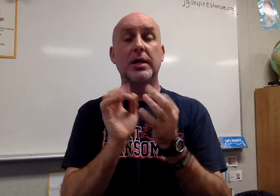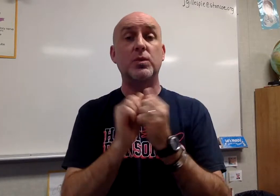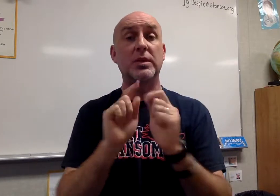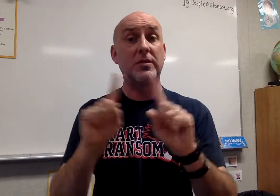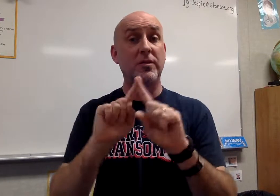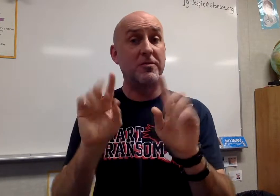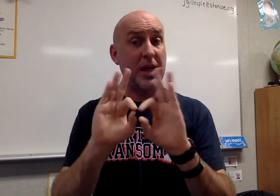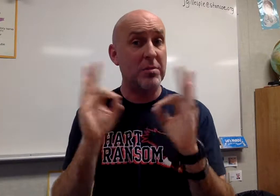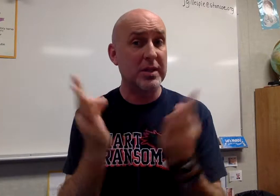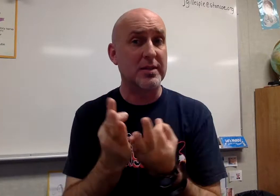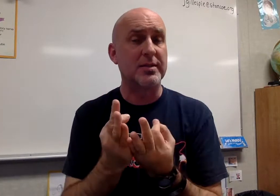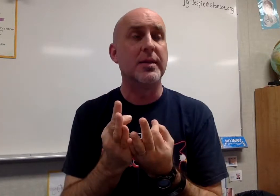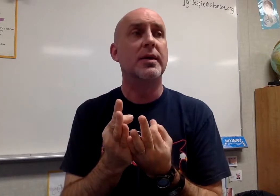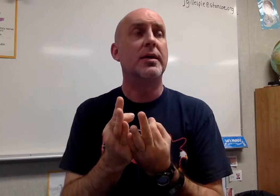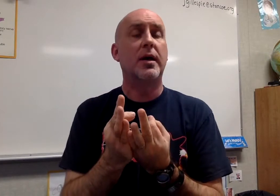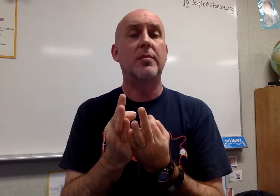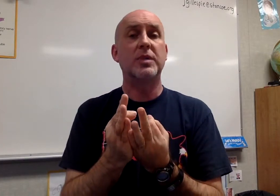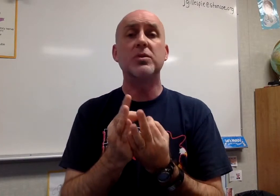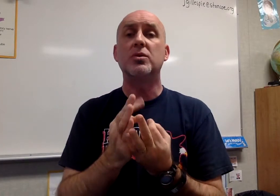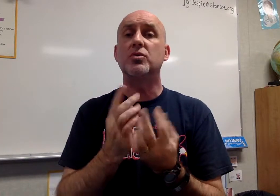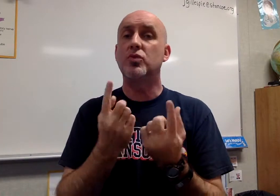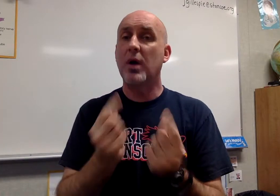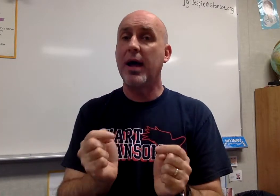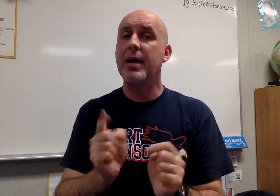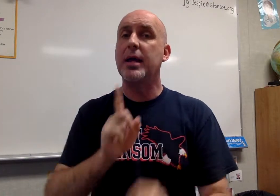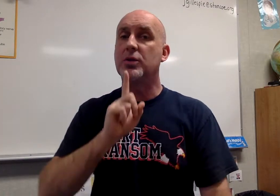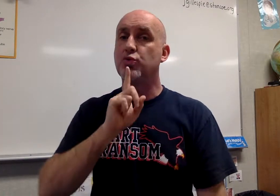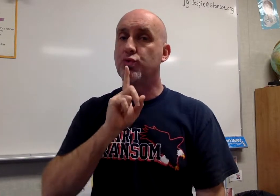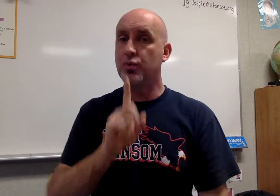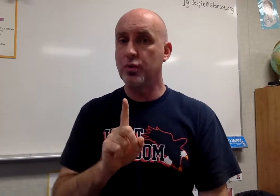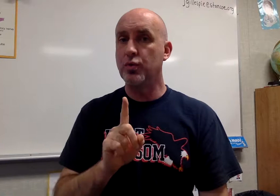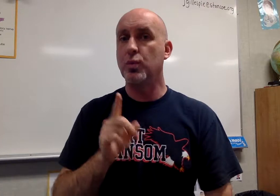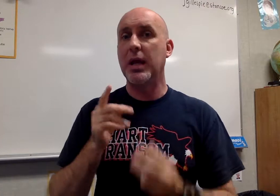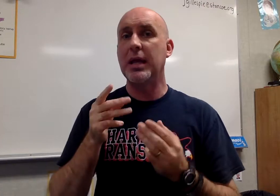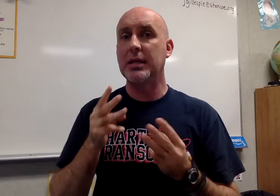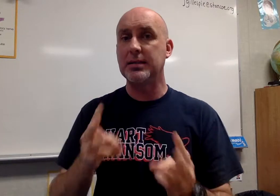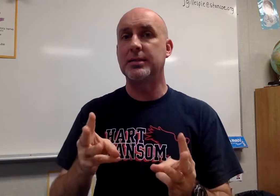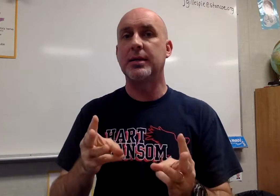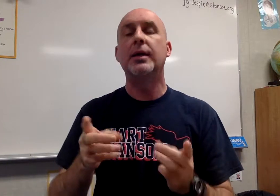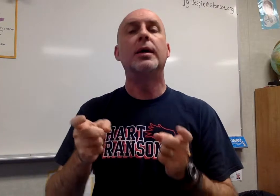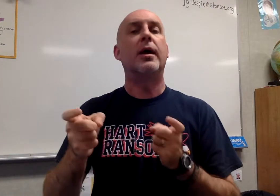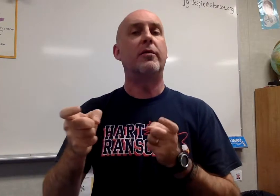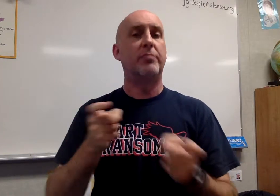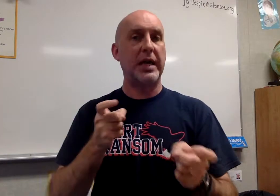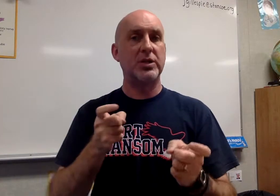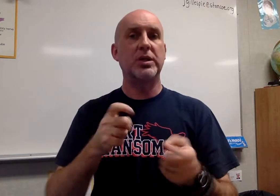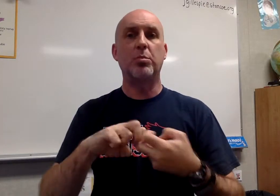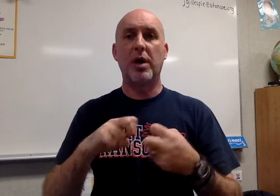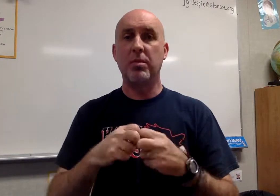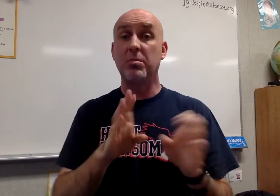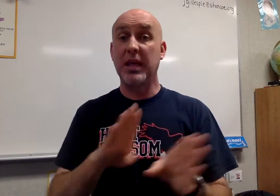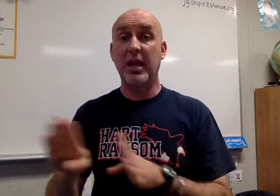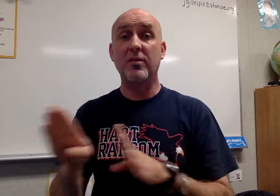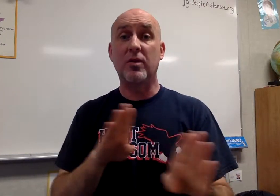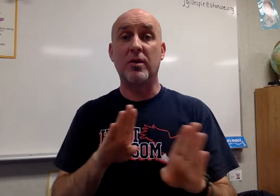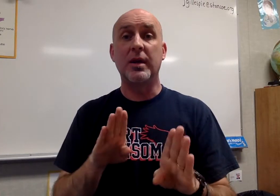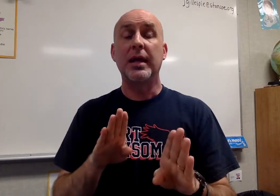with different families. These are tried and true ways of managing problem behavior.